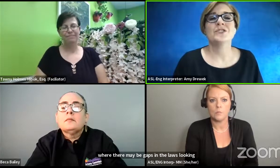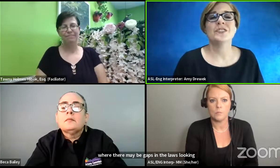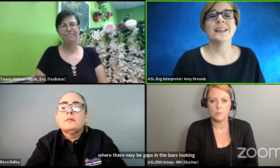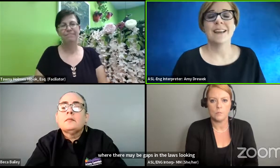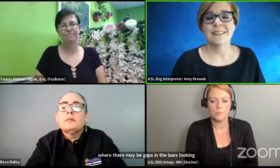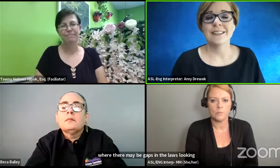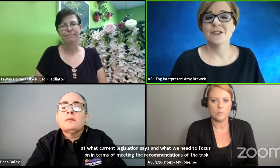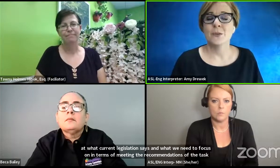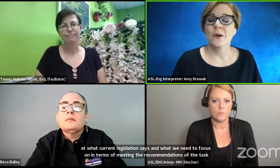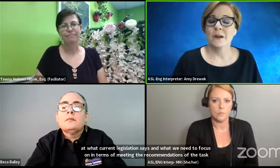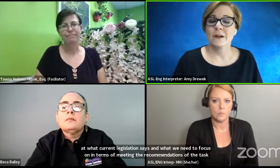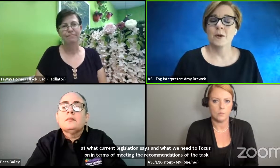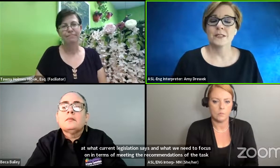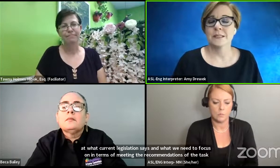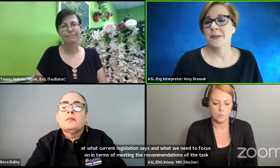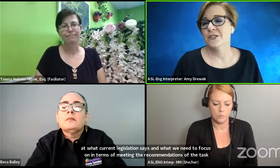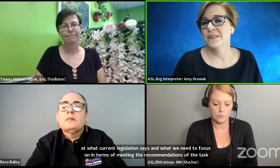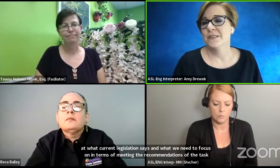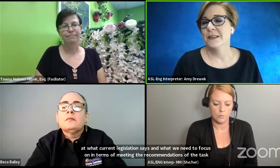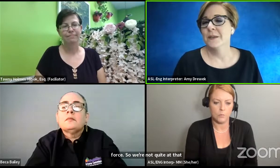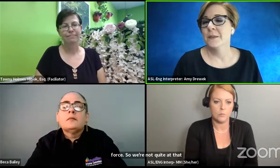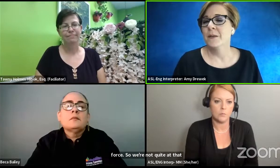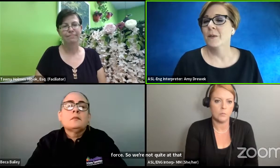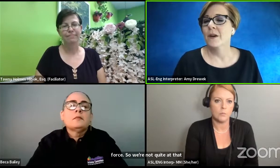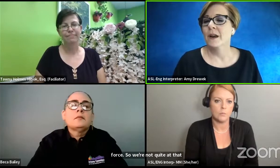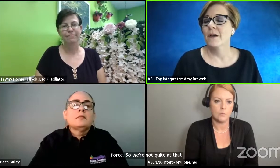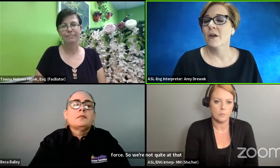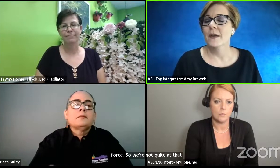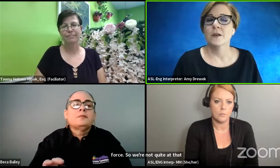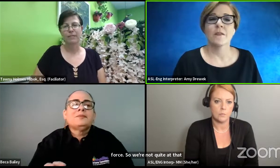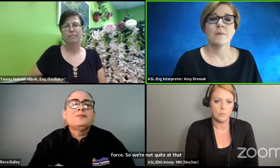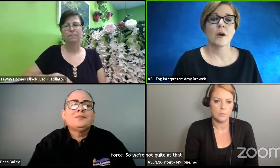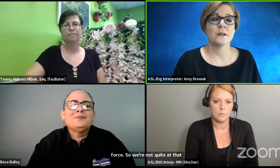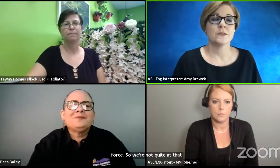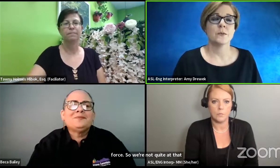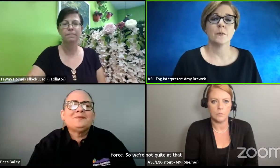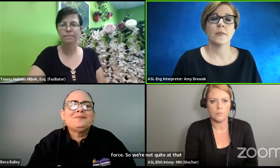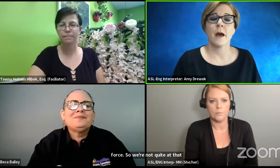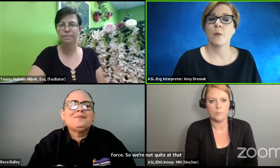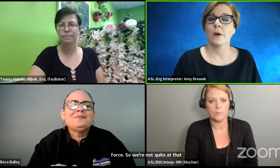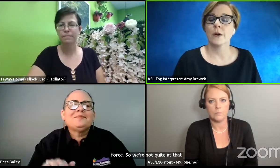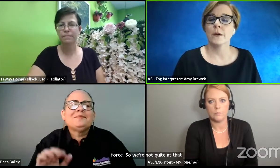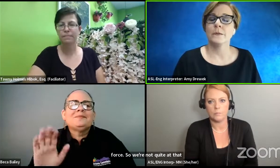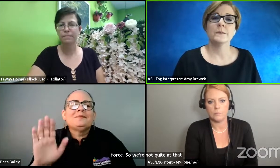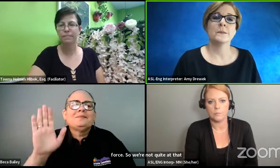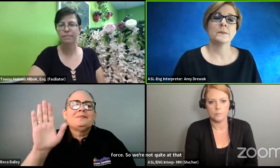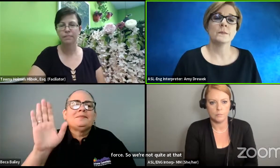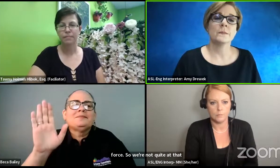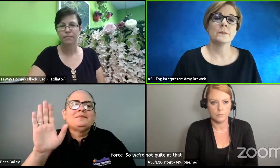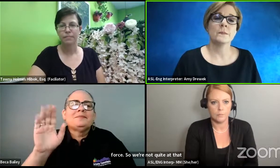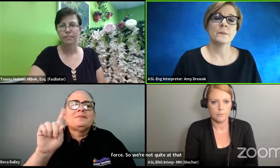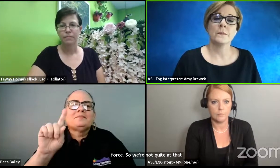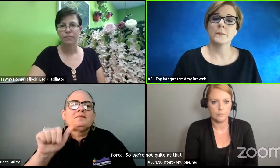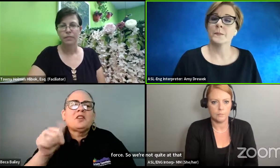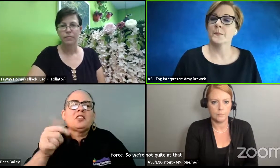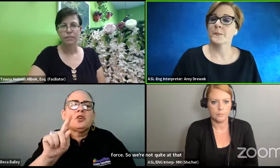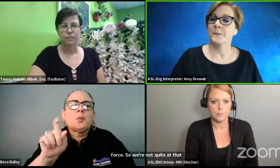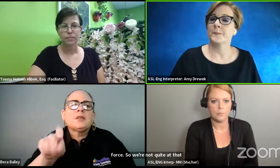And we appreciate, Lilas, your participation in the subcommittee work and all that you have brought to that work.